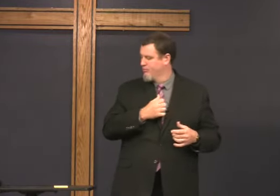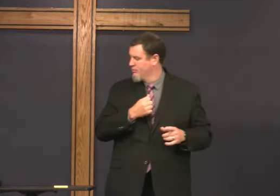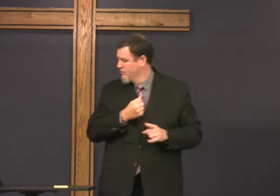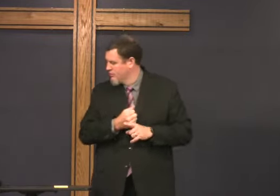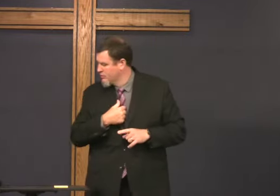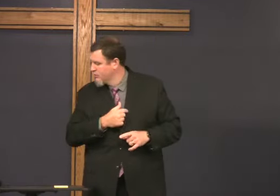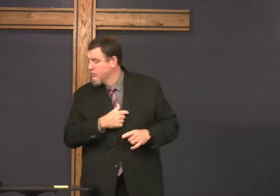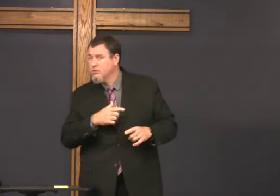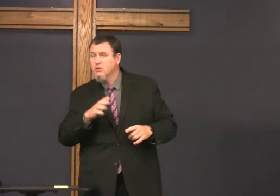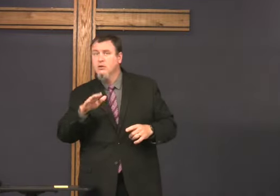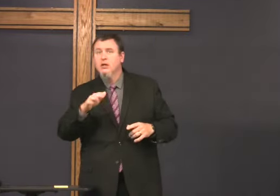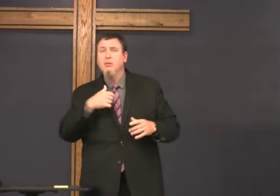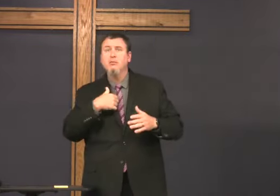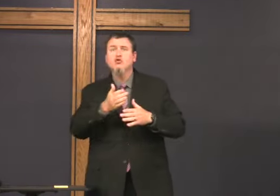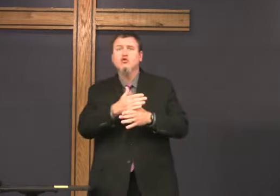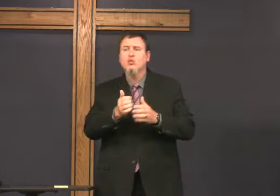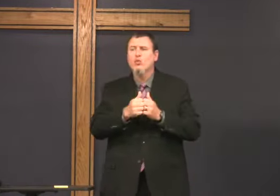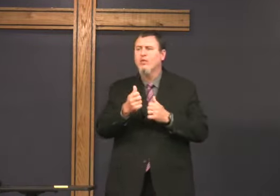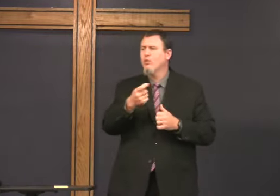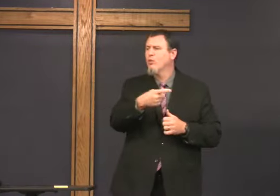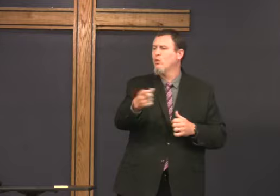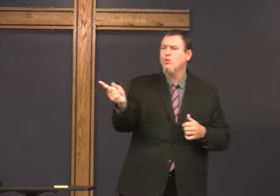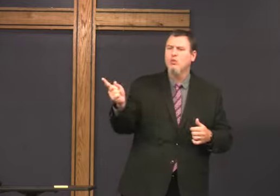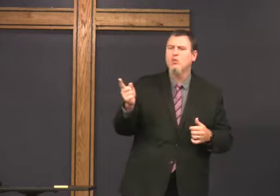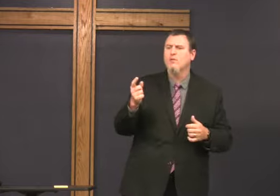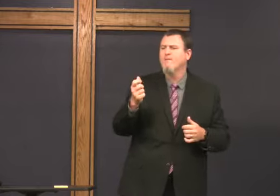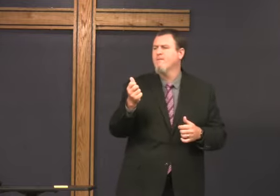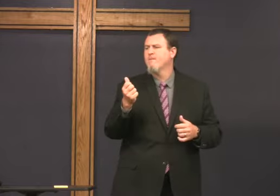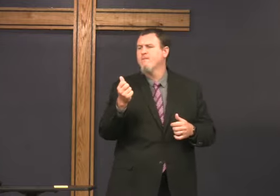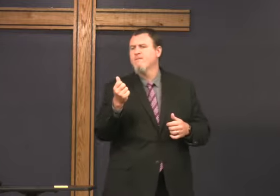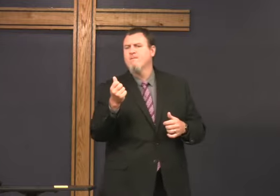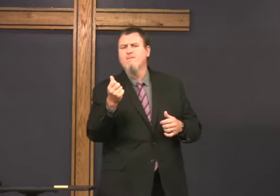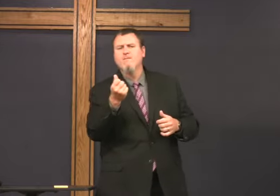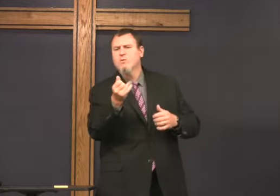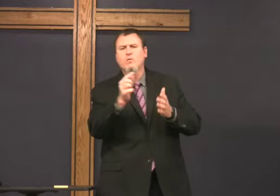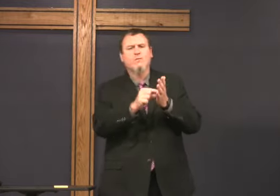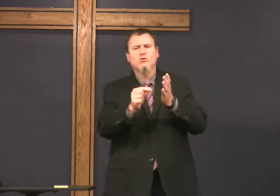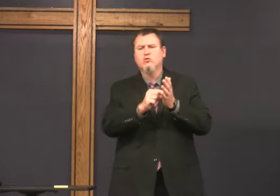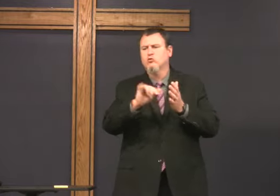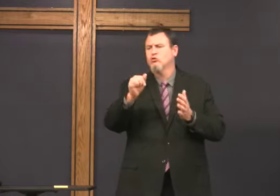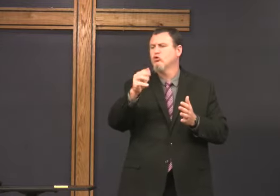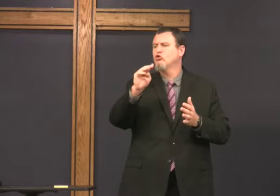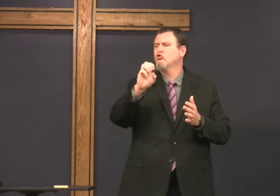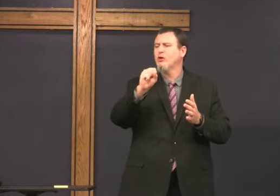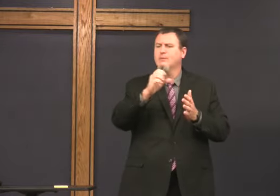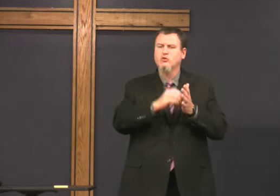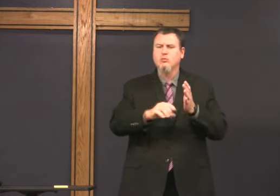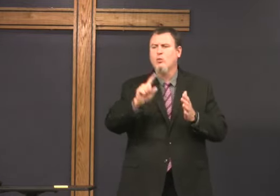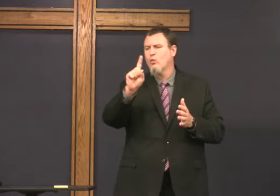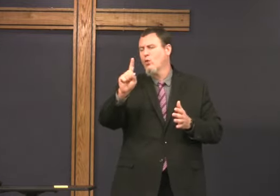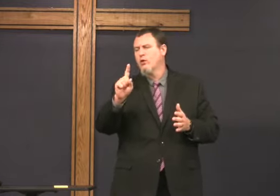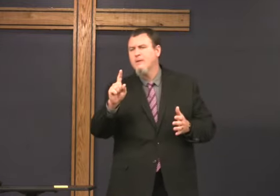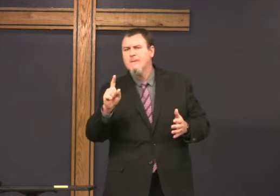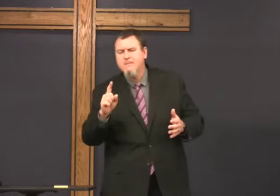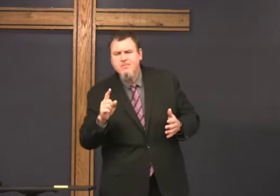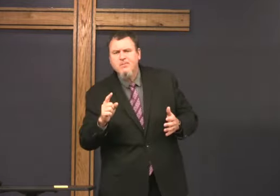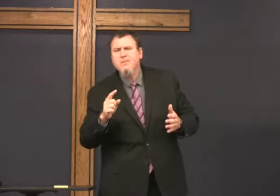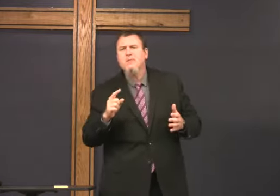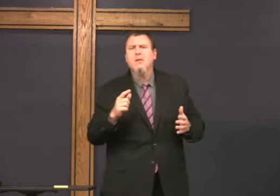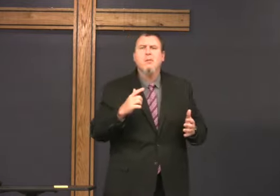It really touches our hearts. I want to share with you all a few verses from James